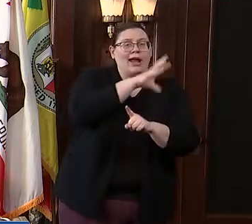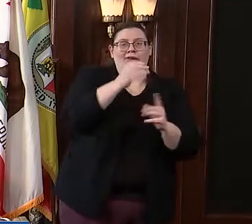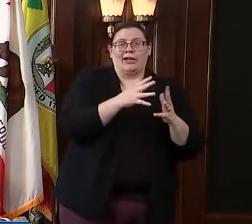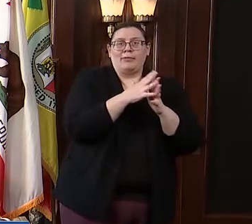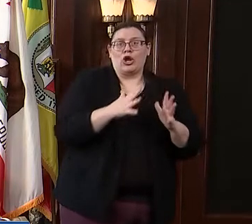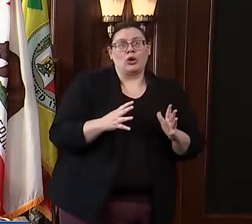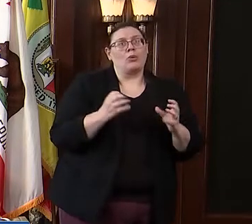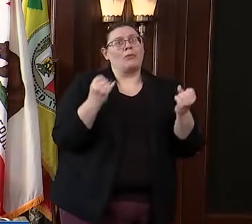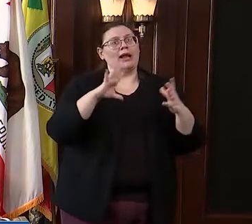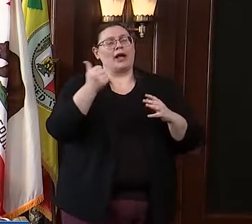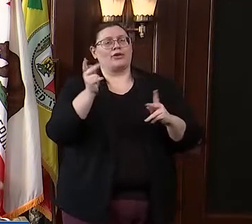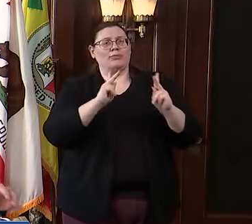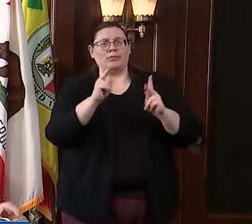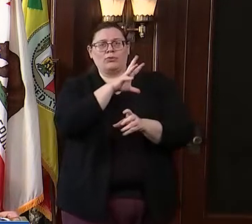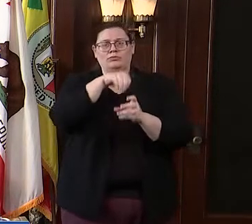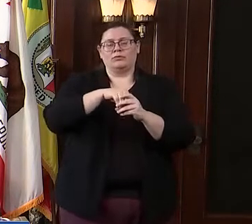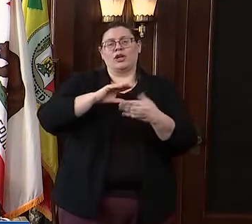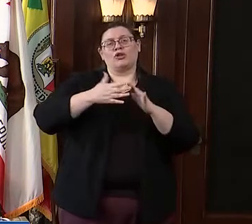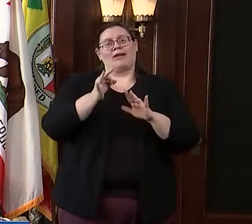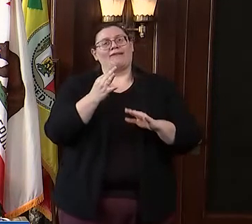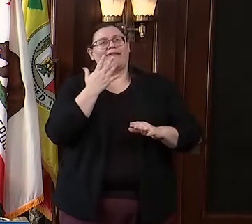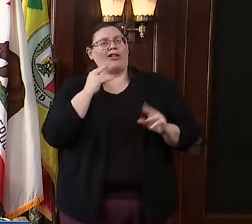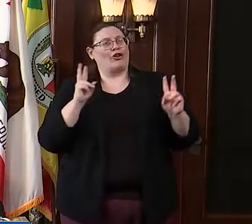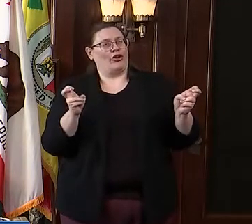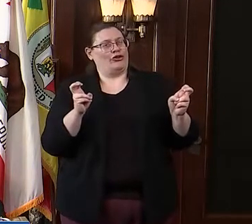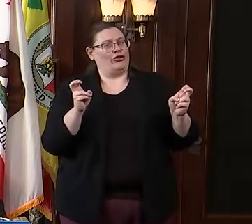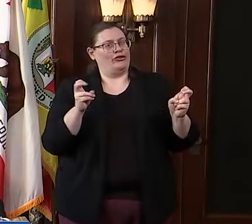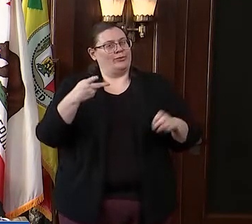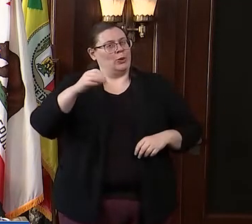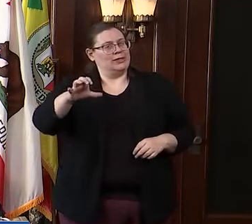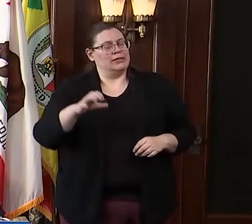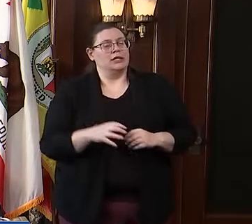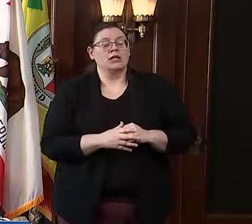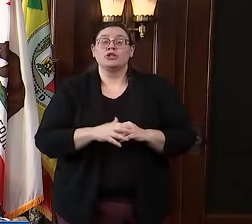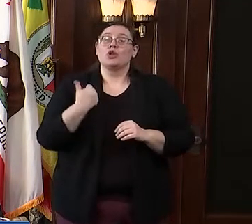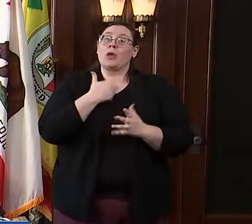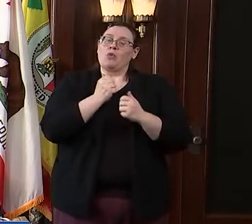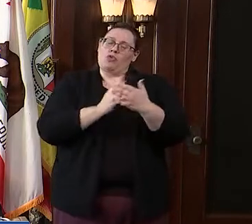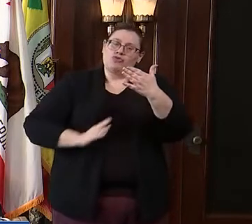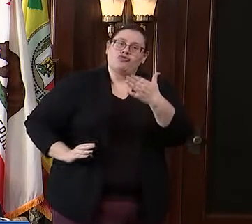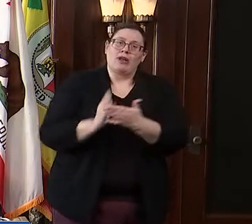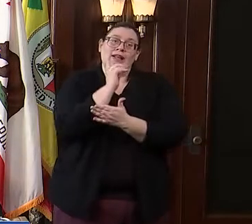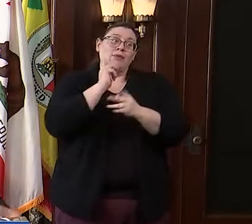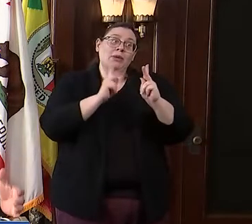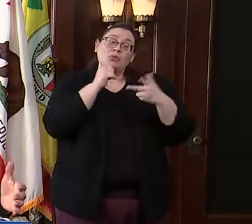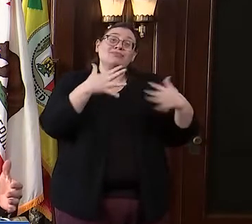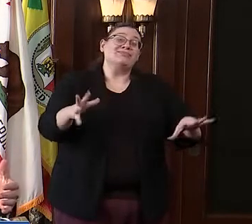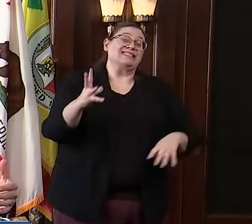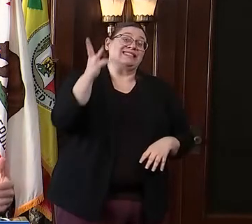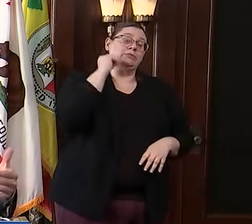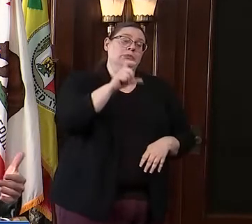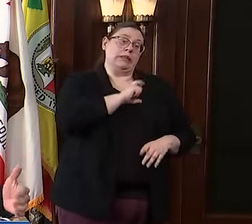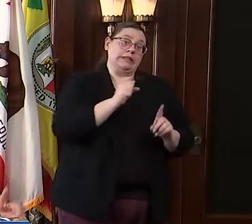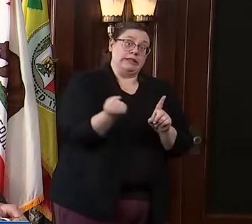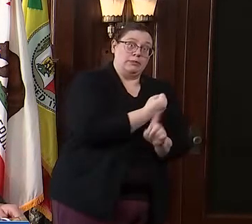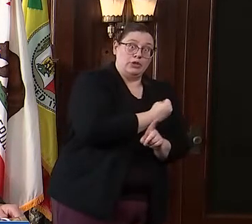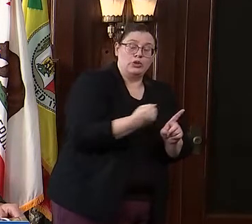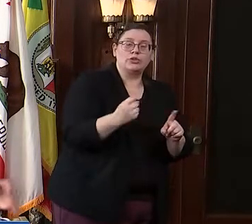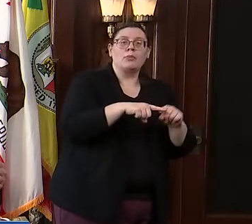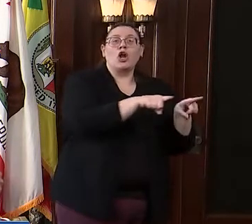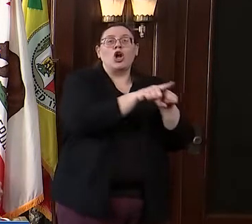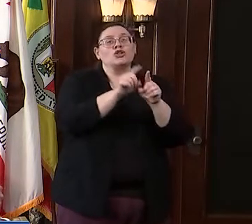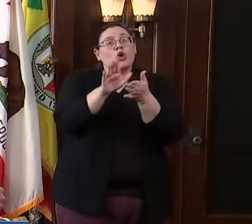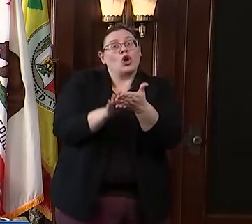color. That's why our work is not only to demand justice for victims of police abuse, but to make community college